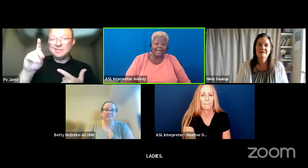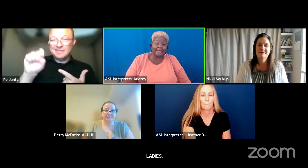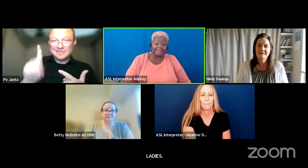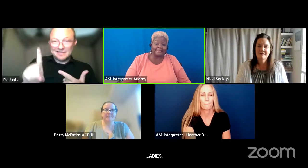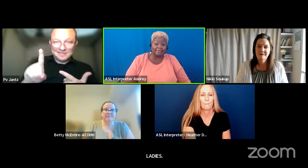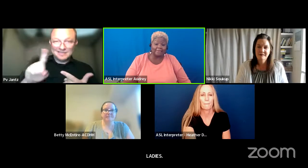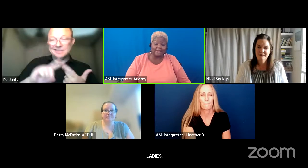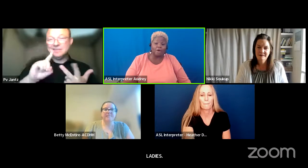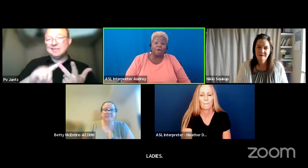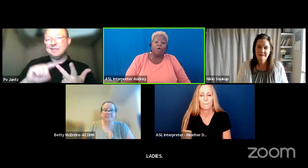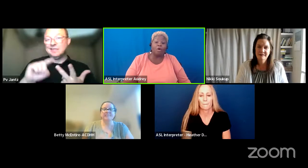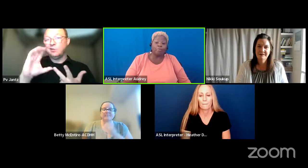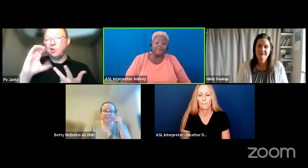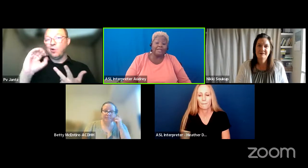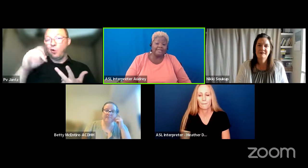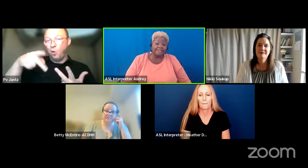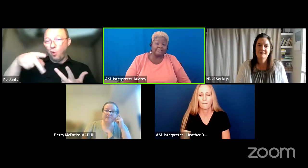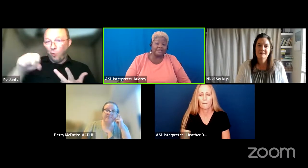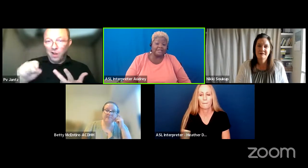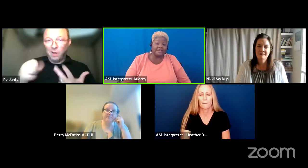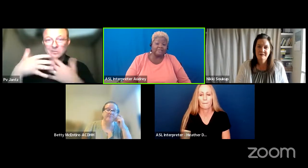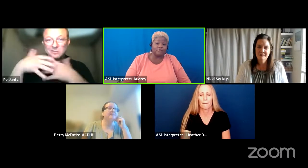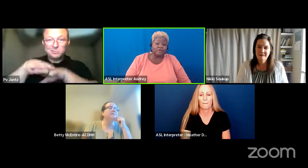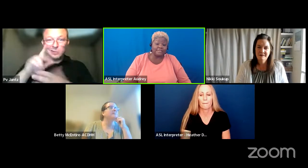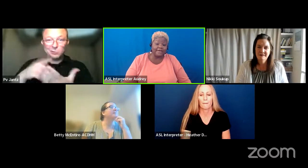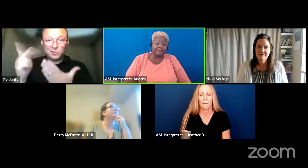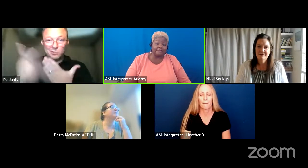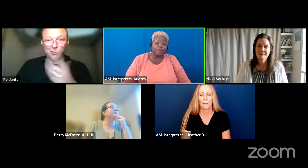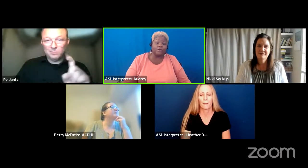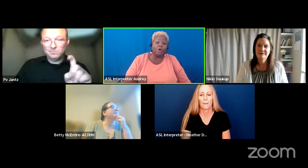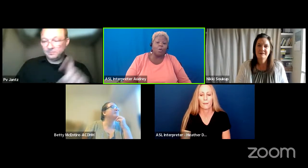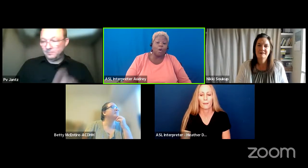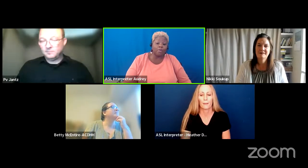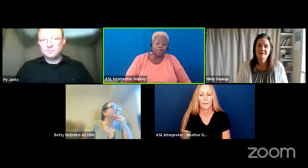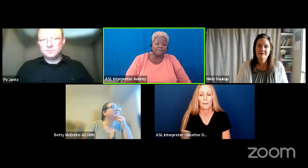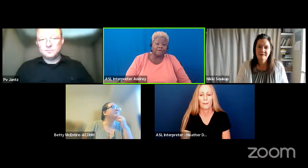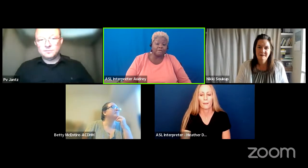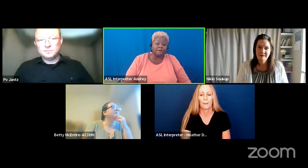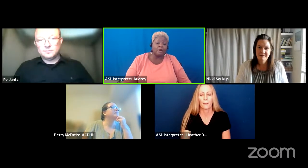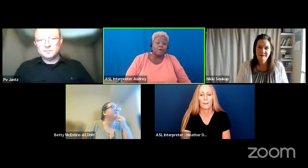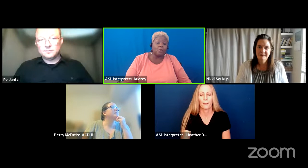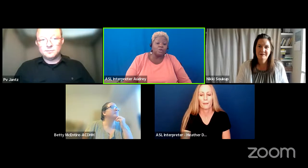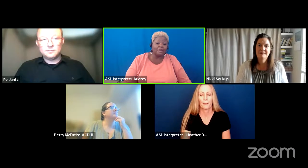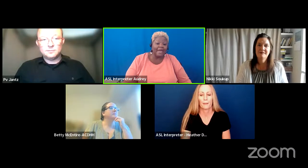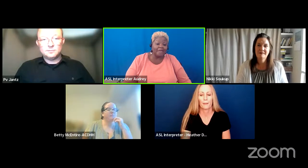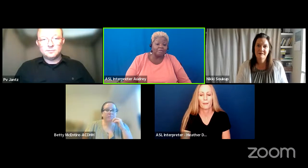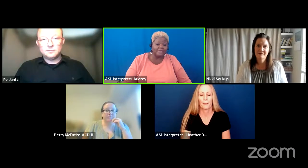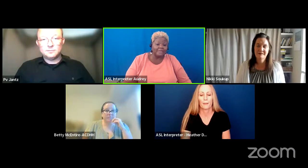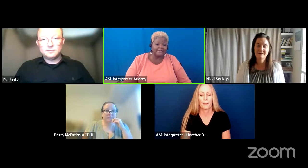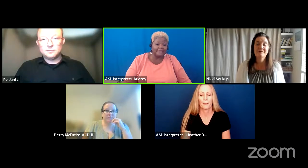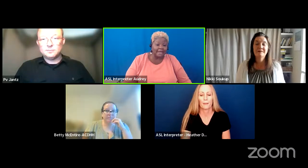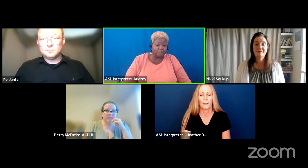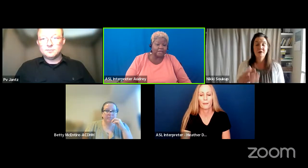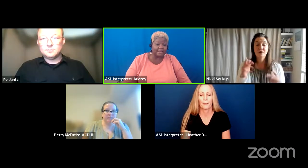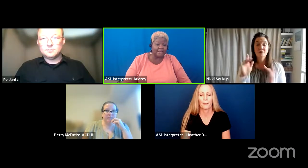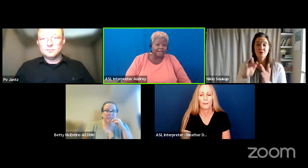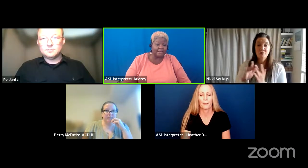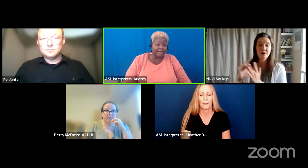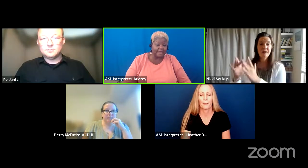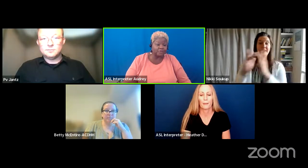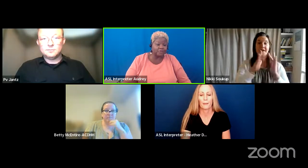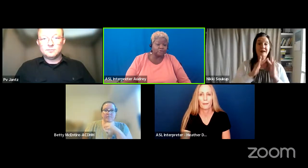example, like ASDB or PDSD, Phoenix Day Food for the Deaf, or the co-op programs are out there? What do we have in place to network